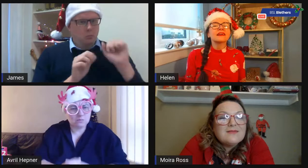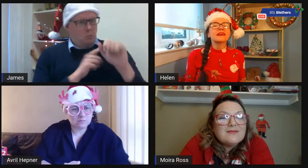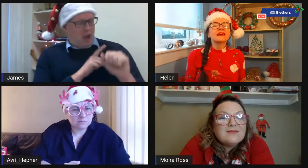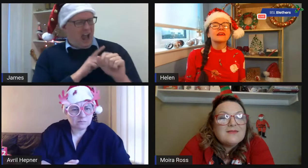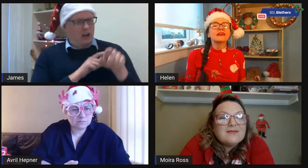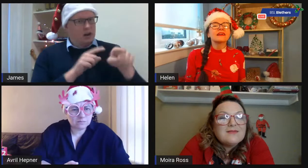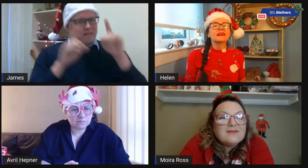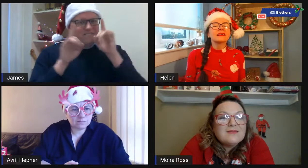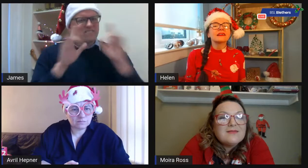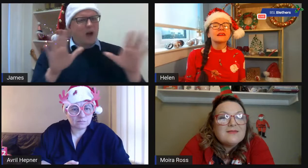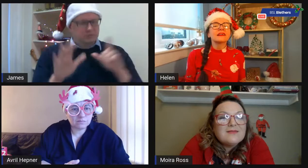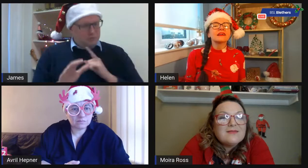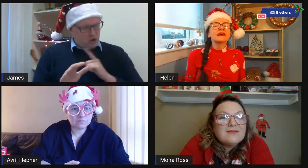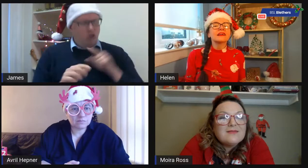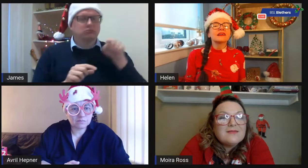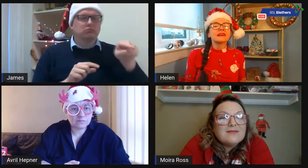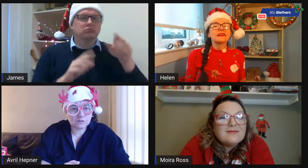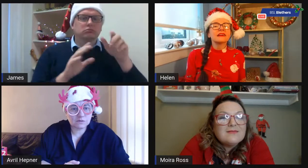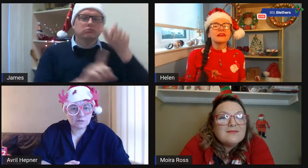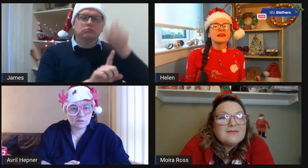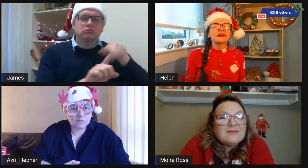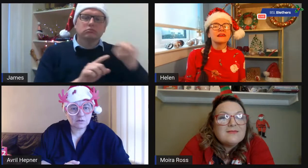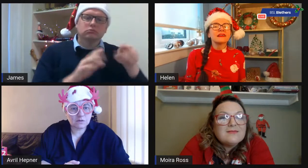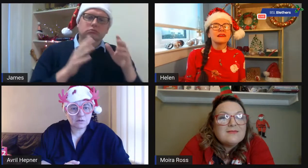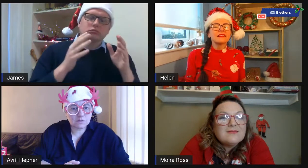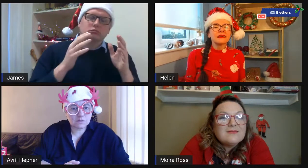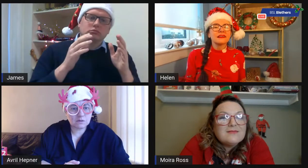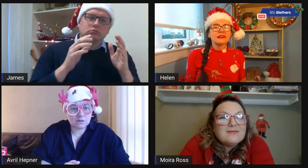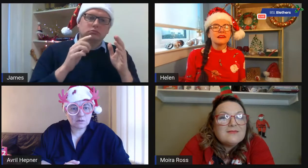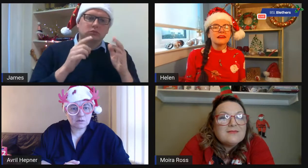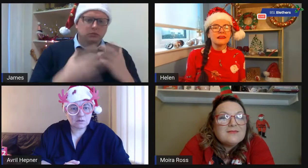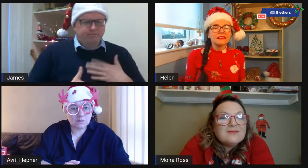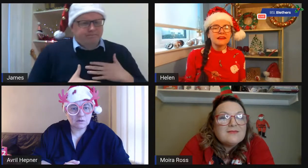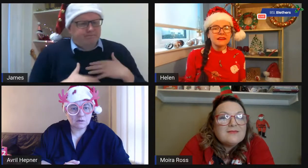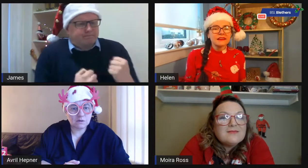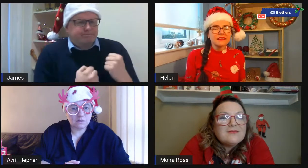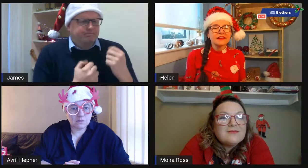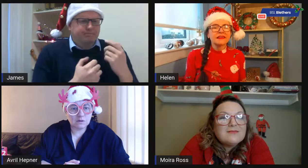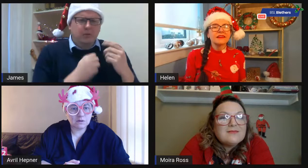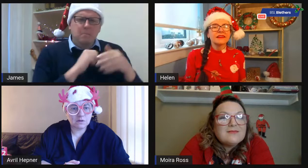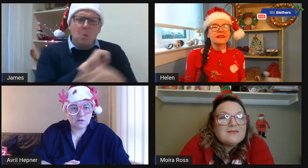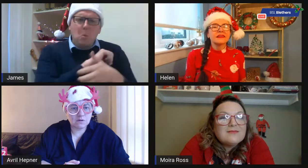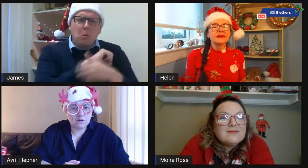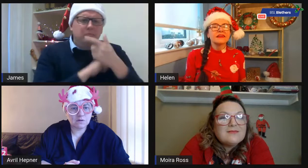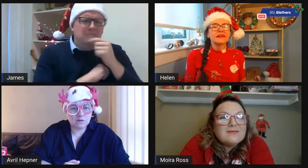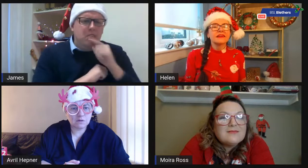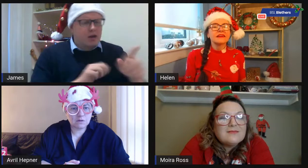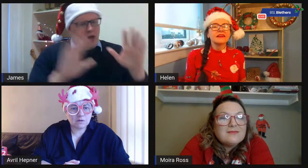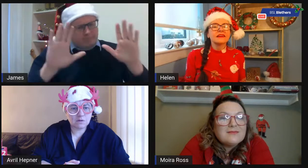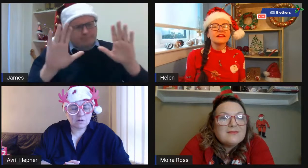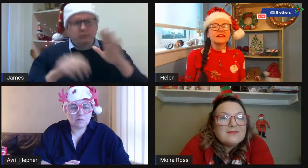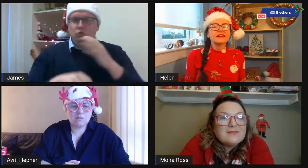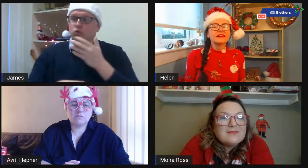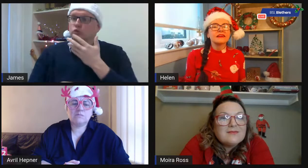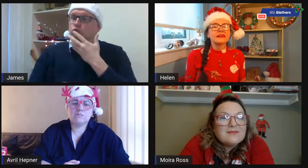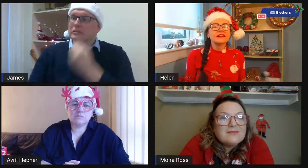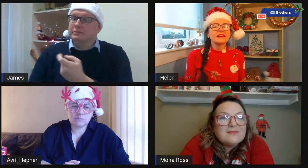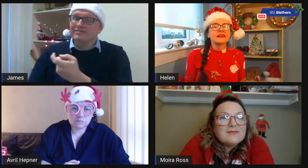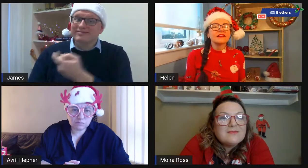there to what we have now? Well, what happened was Nicholas was really famous within